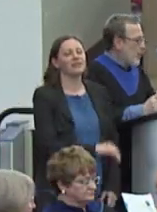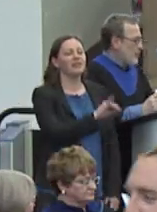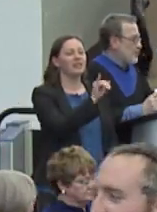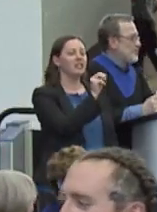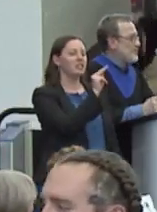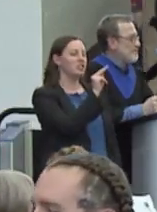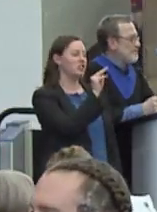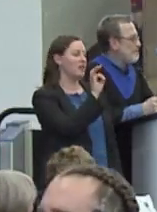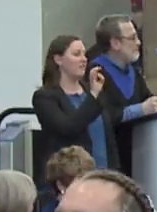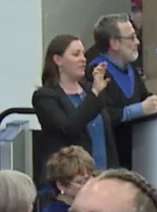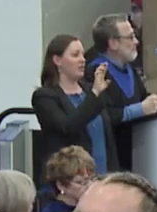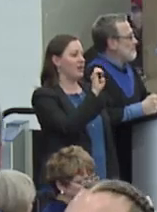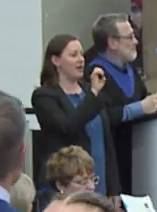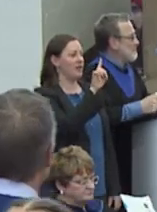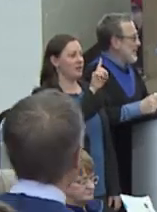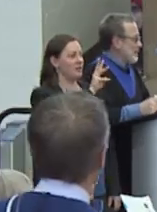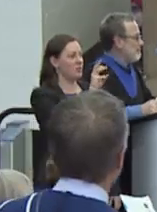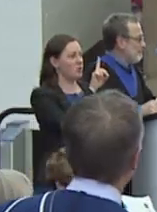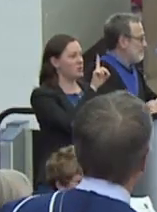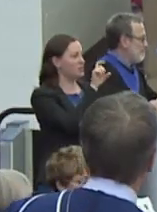Jennifer Edwards.